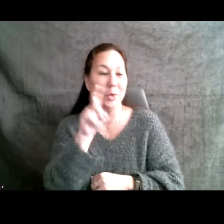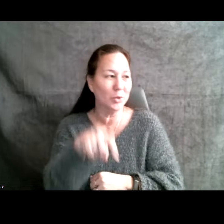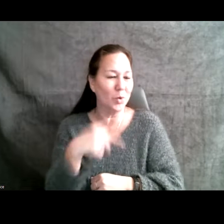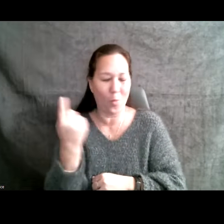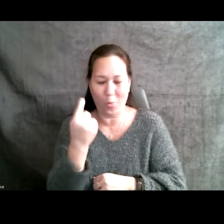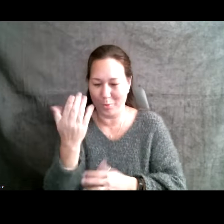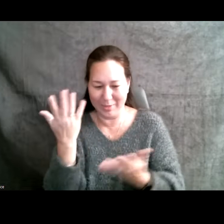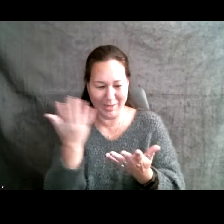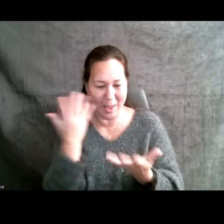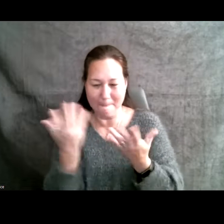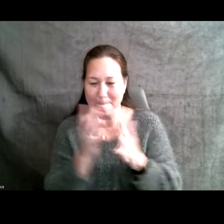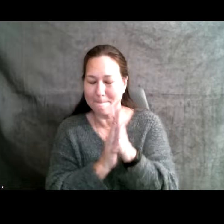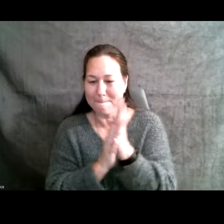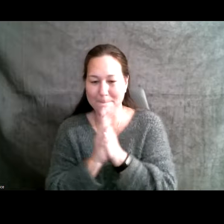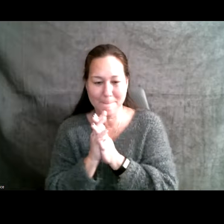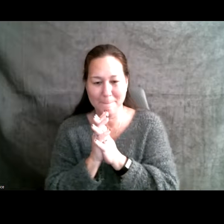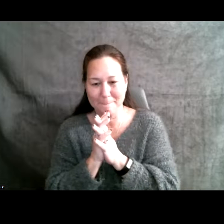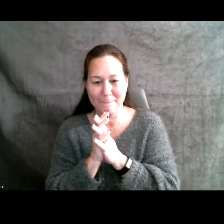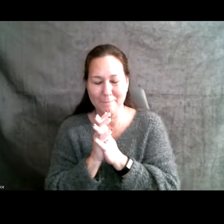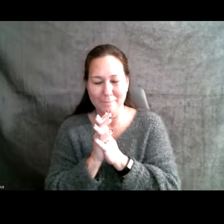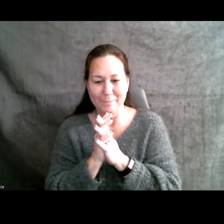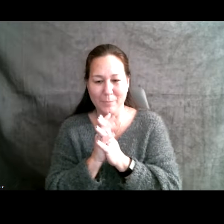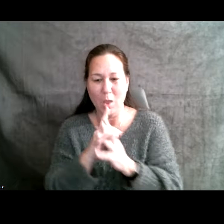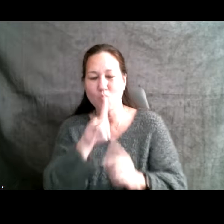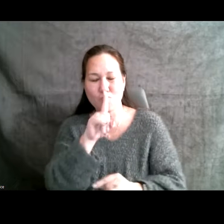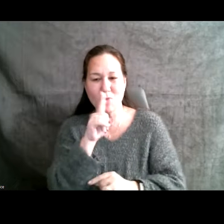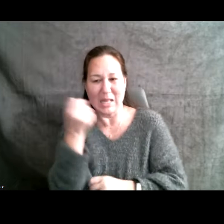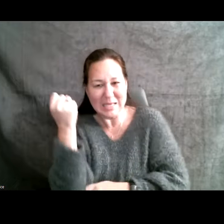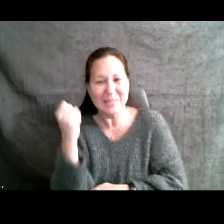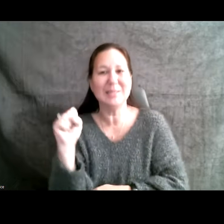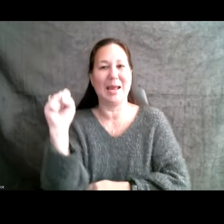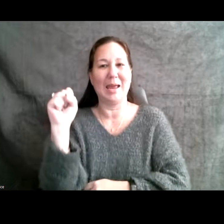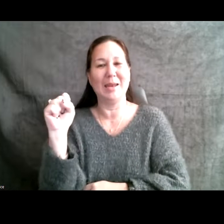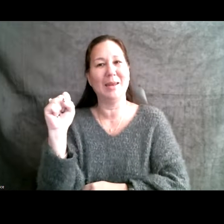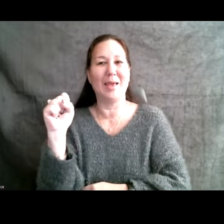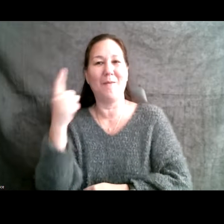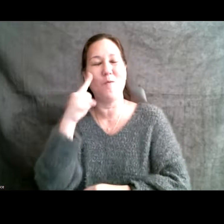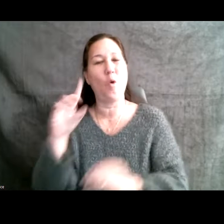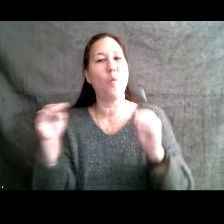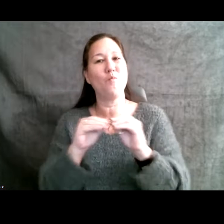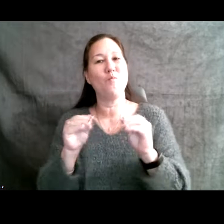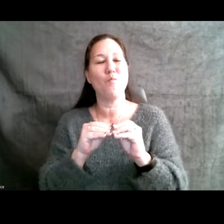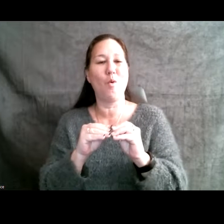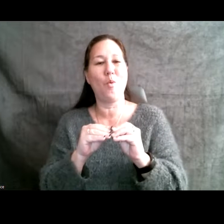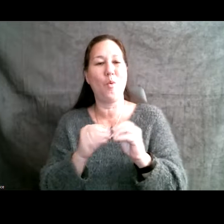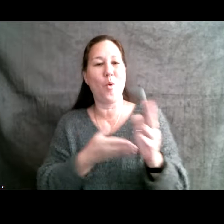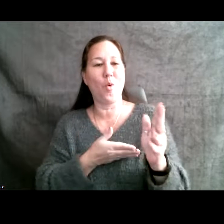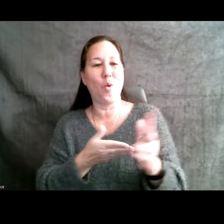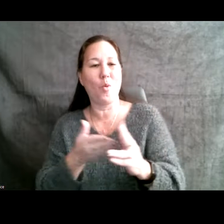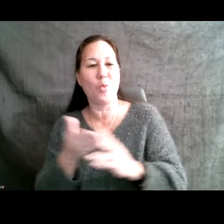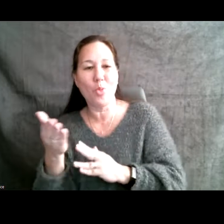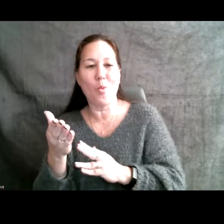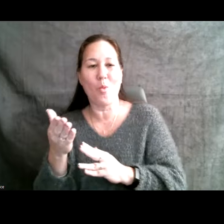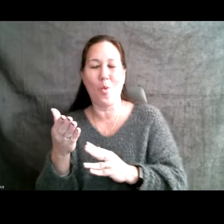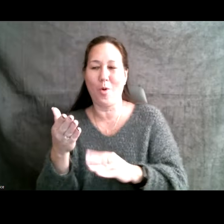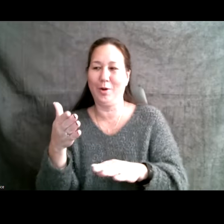we should actually stand up for more thorough remediation, you know, given this history.